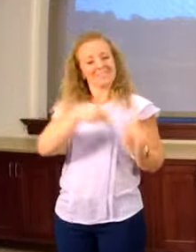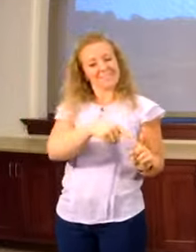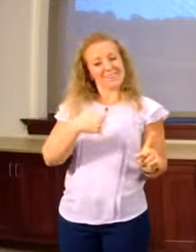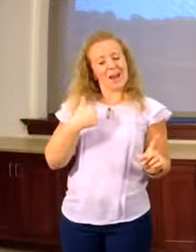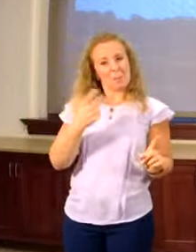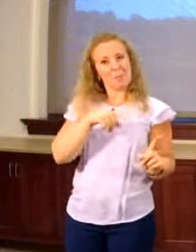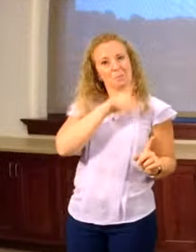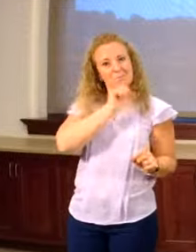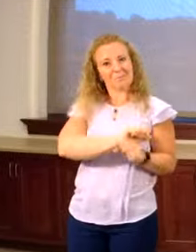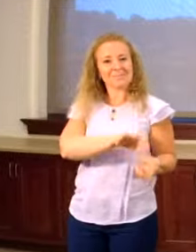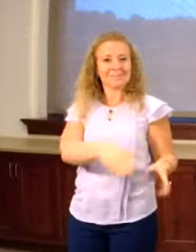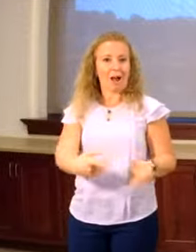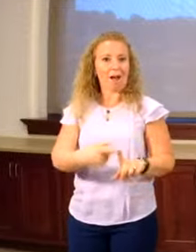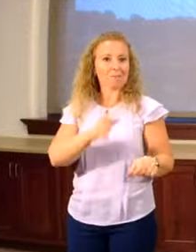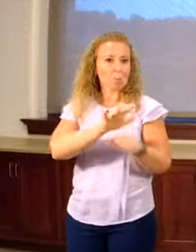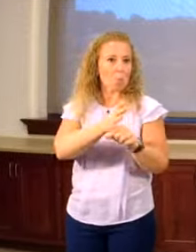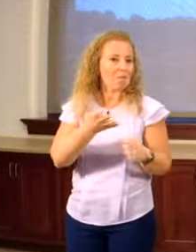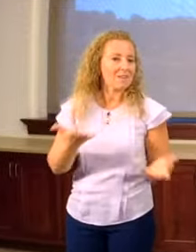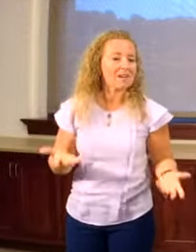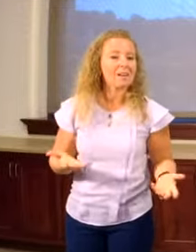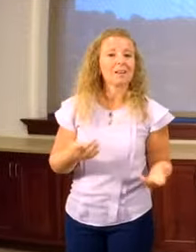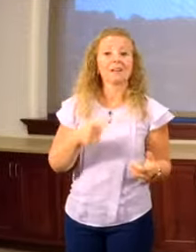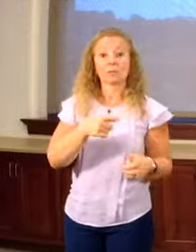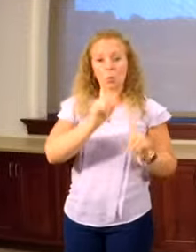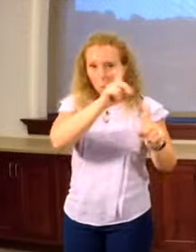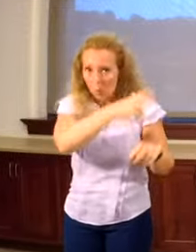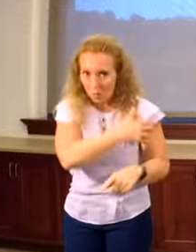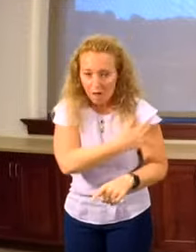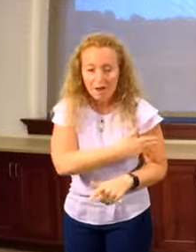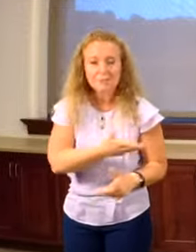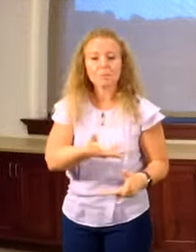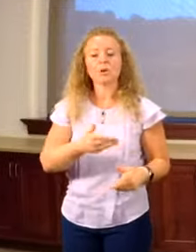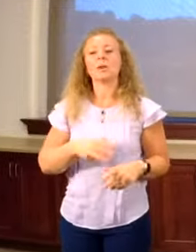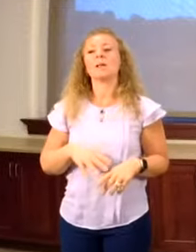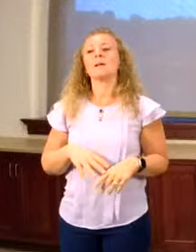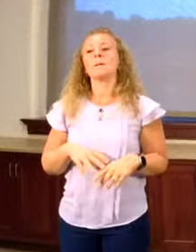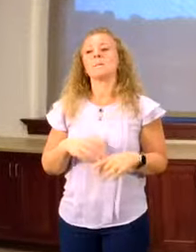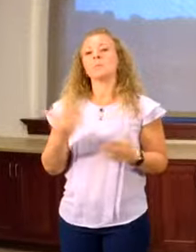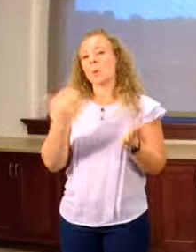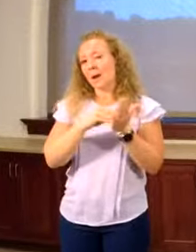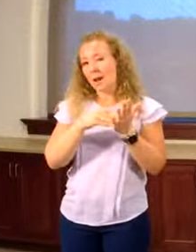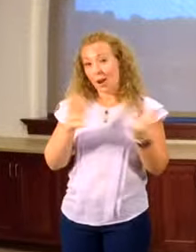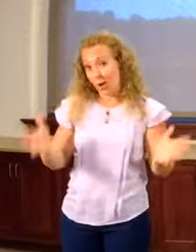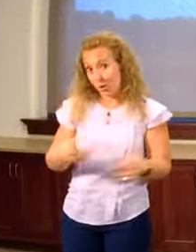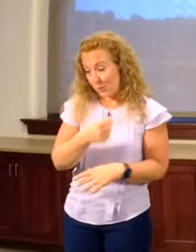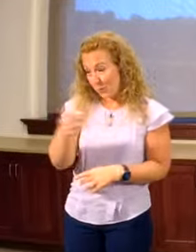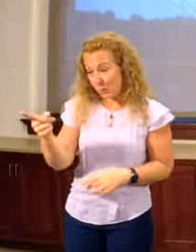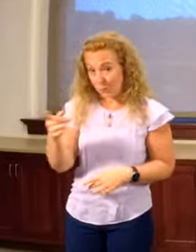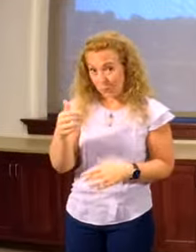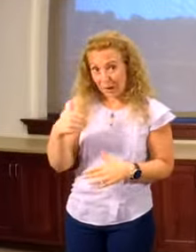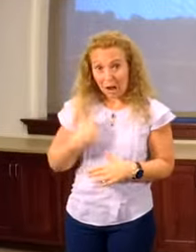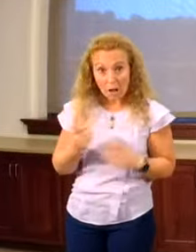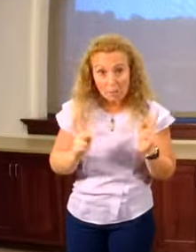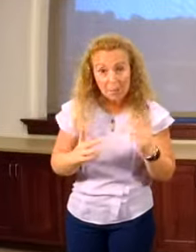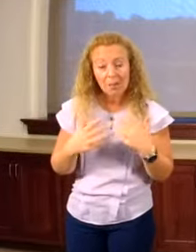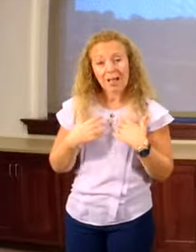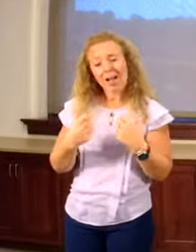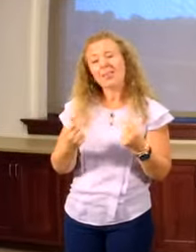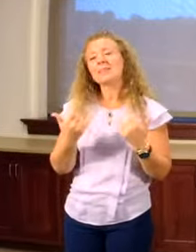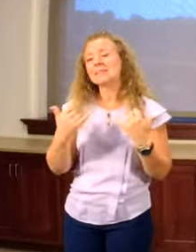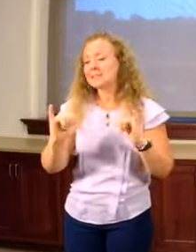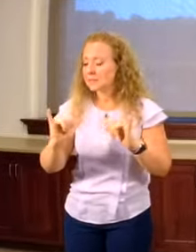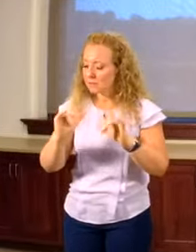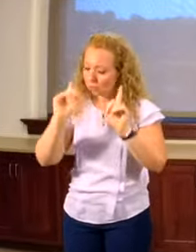people dying of this virus, and they are getting hospitalized as well. So again, I encourage you all, if you're young and healthy, please go